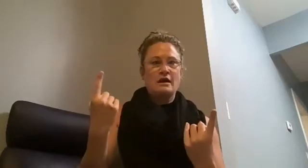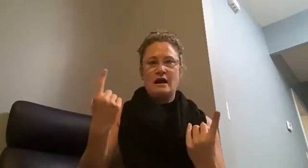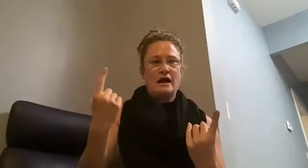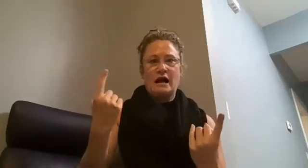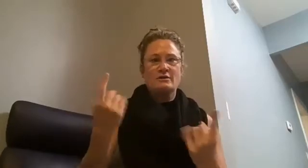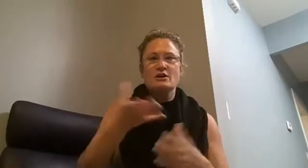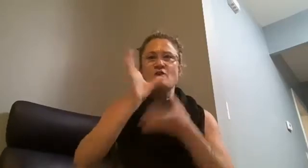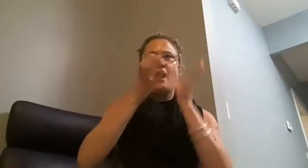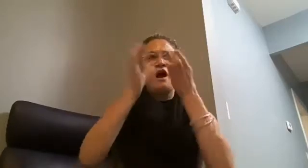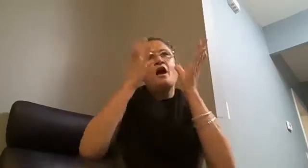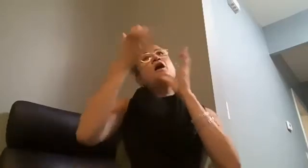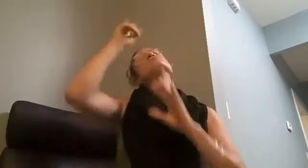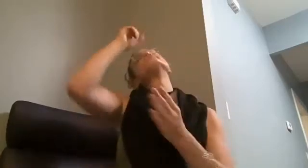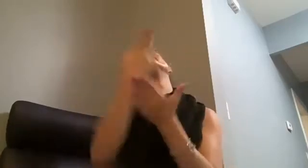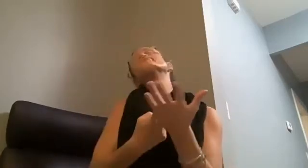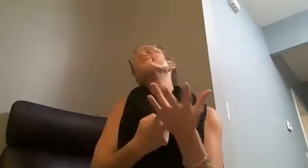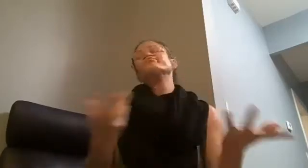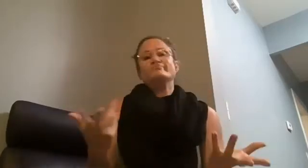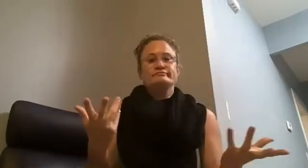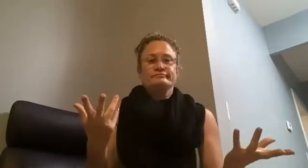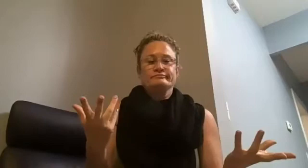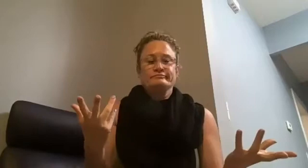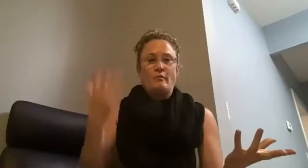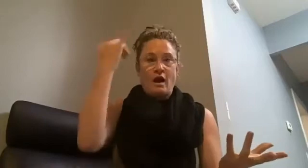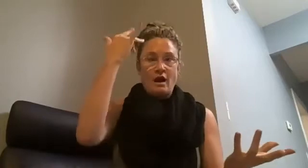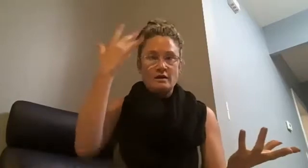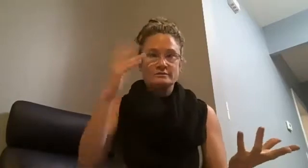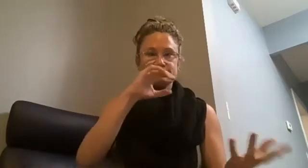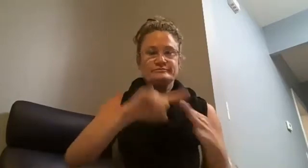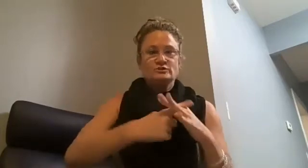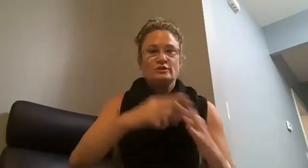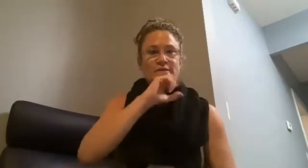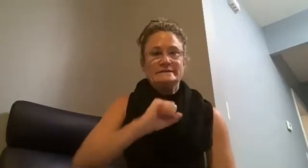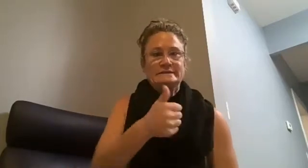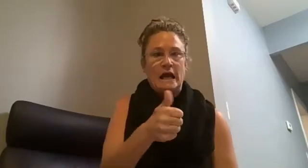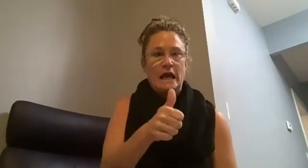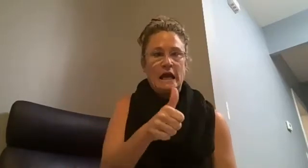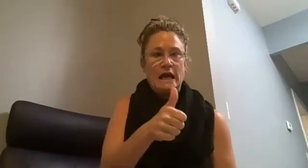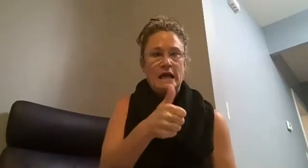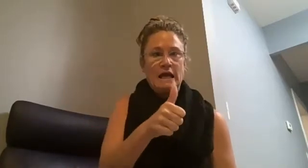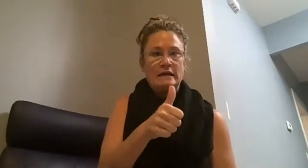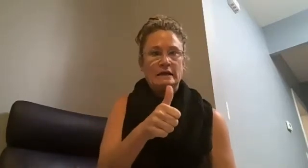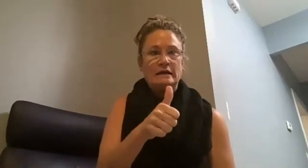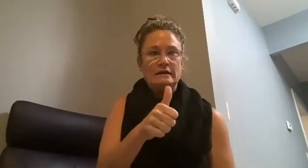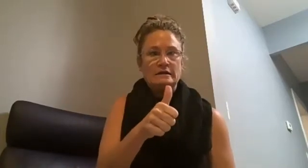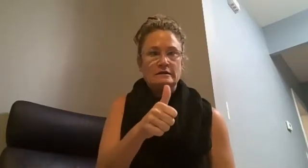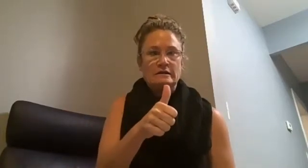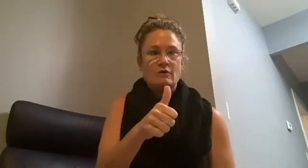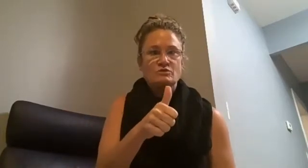of my drinking career. Because I started drinking when I was 10 years old, at that time I was physically about the size of a large owl. So it wasn't difficult